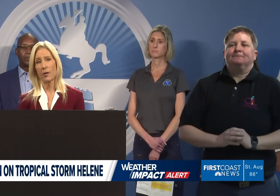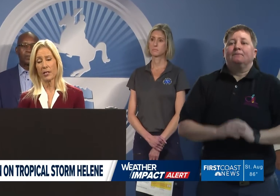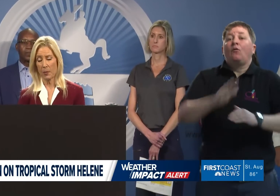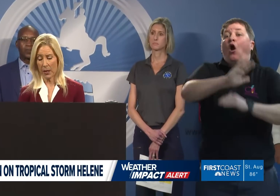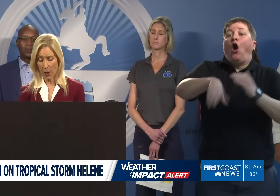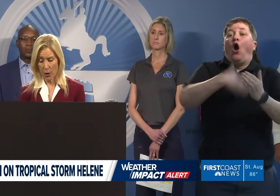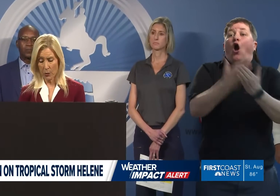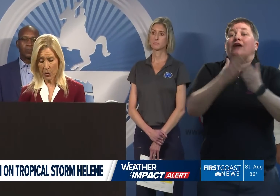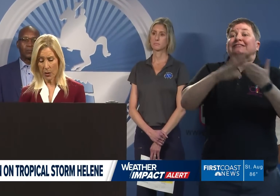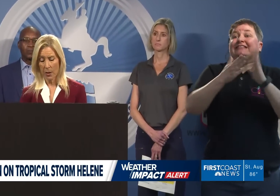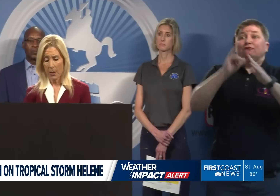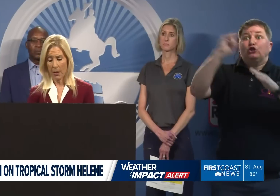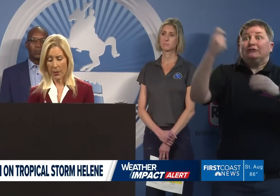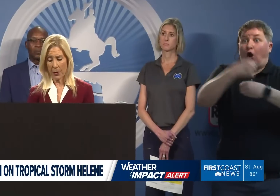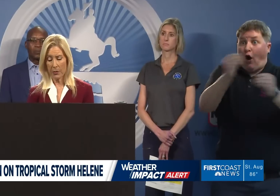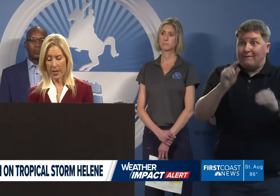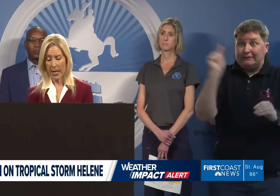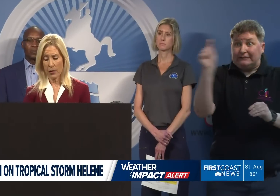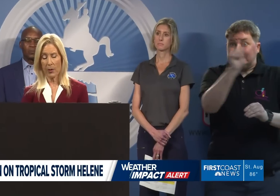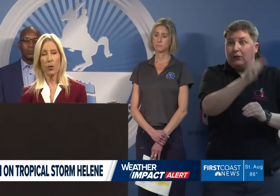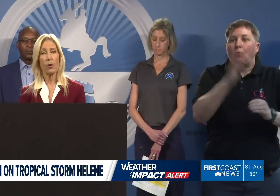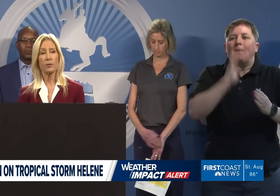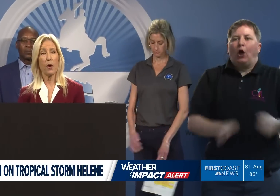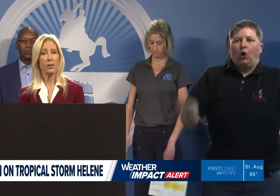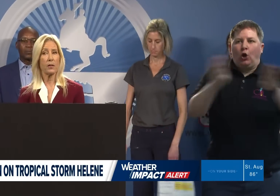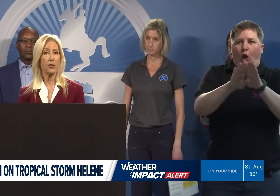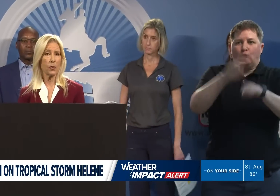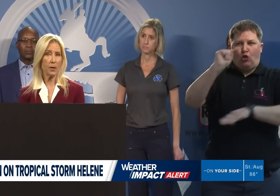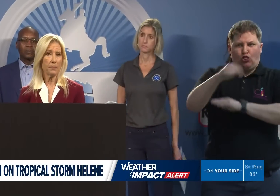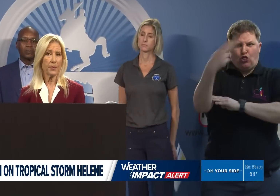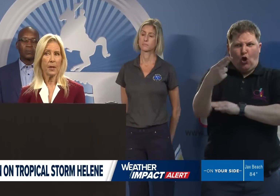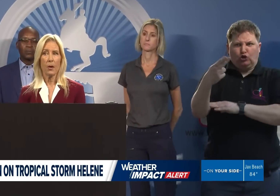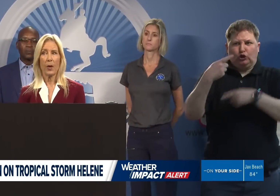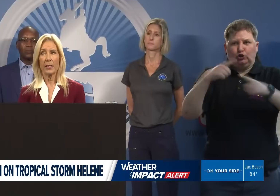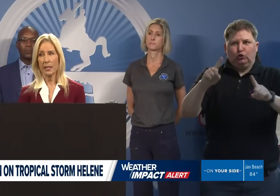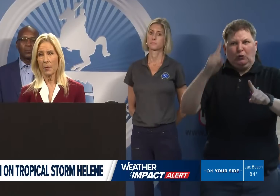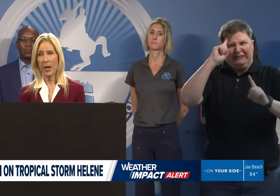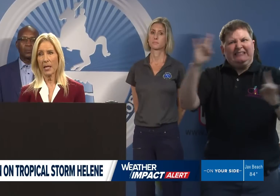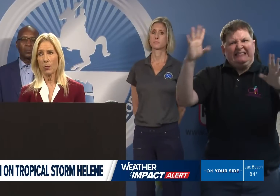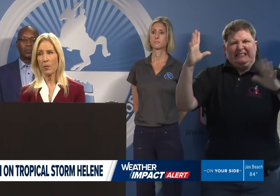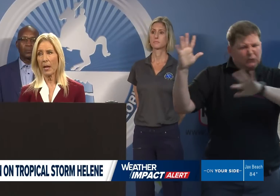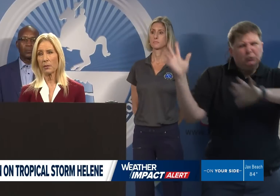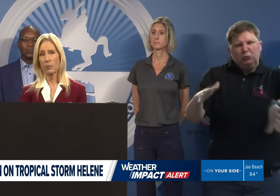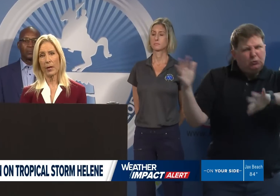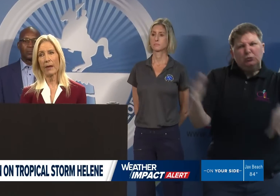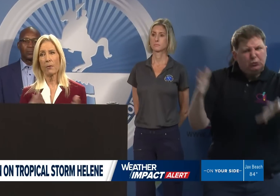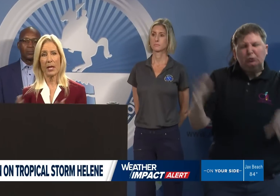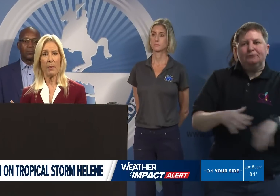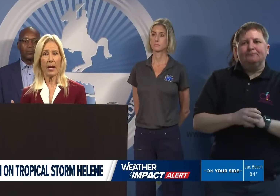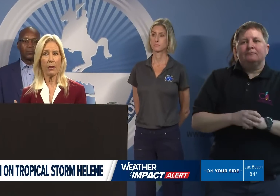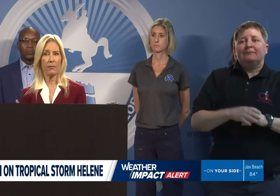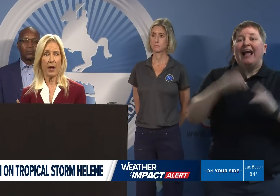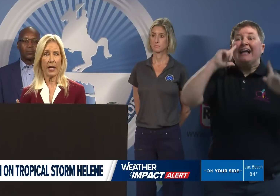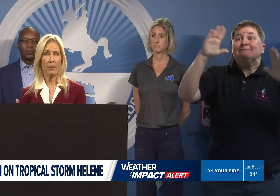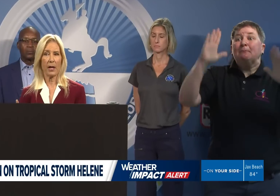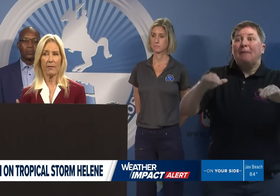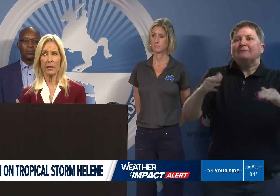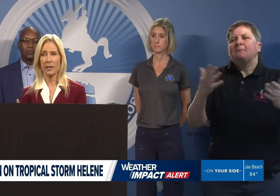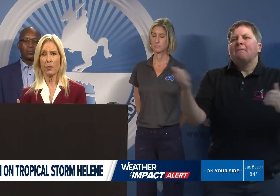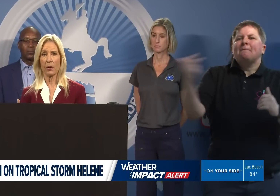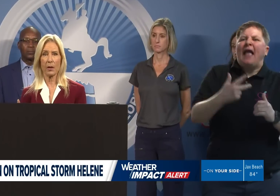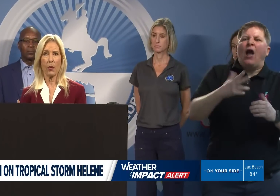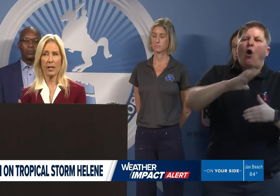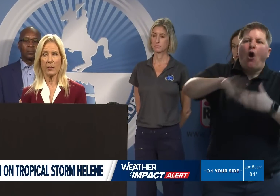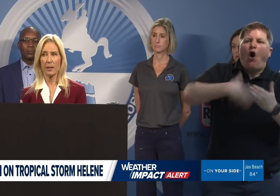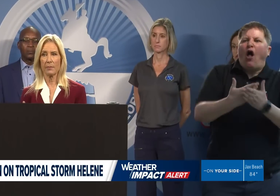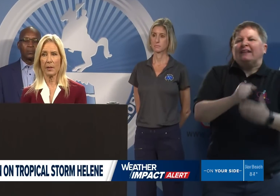offices are going to be closed on Thursday during the worst parts of the storm. We anticipate that we'll be able to bring everybody back on Friday, but